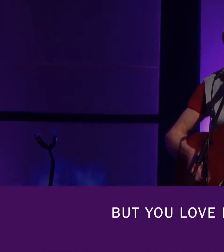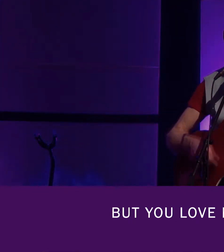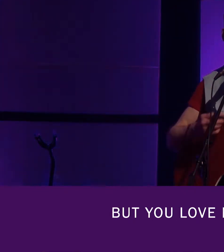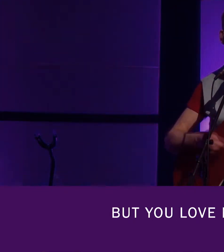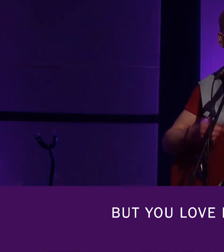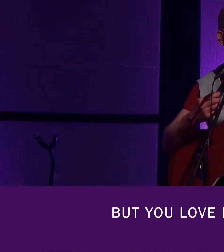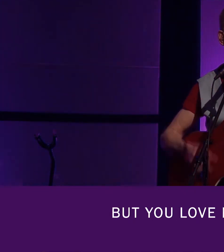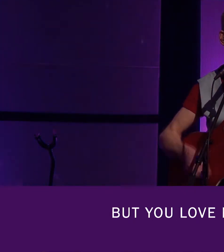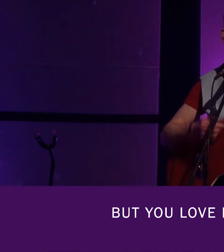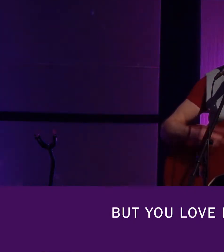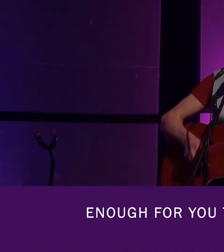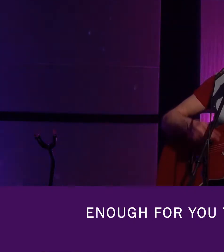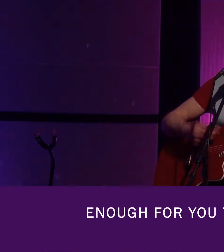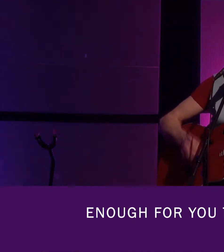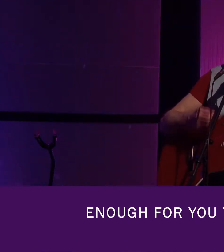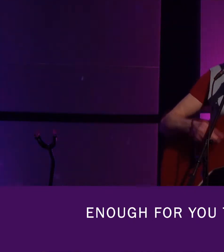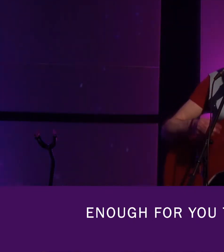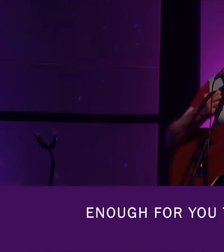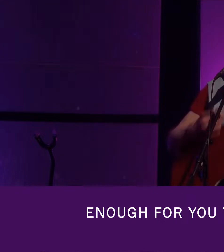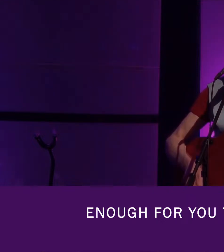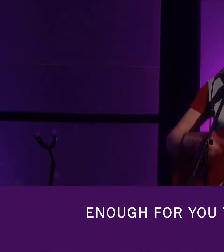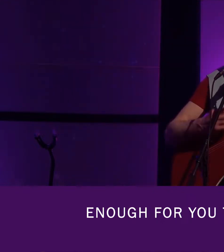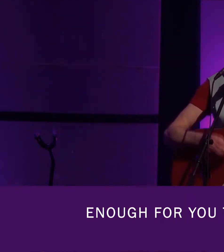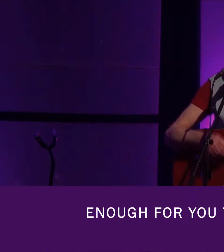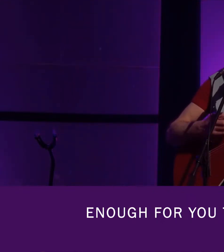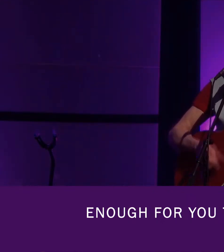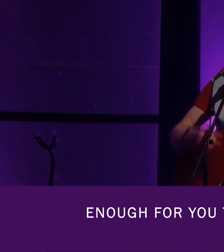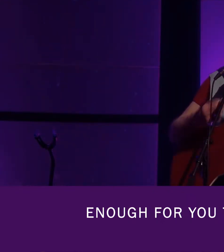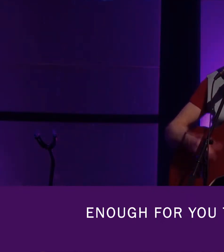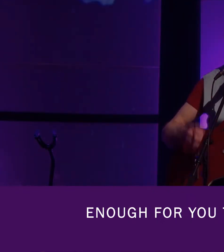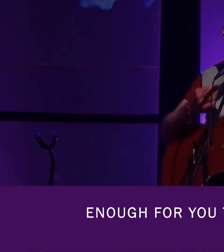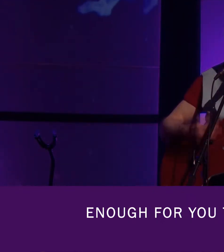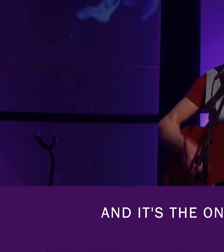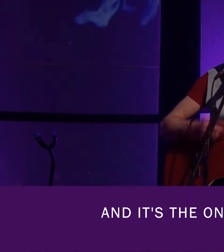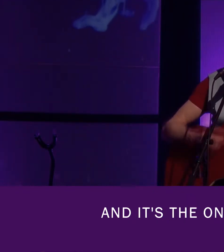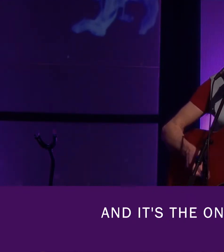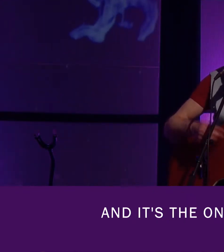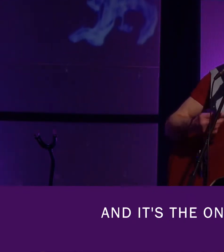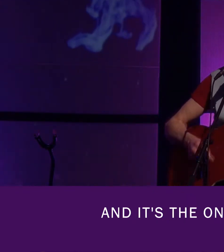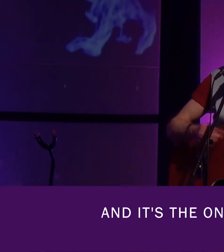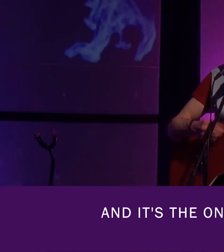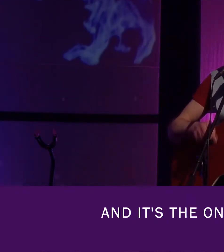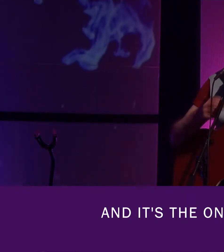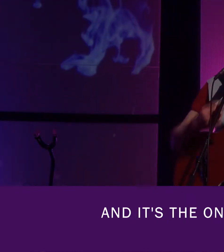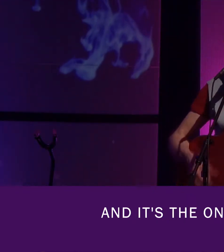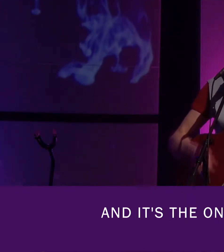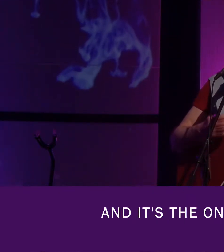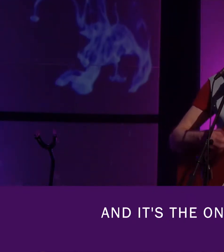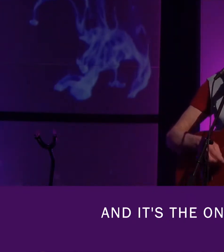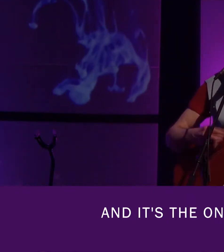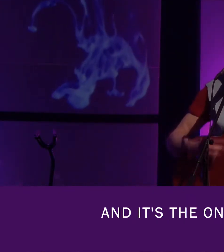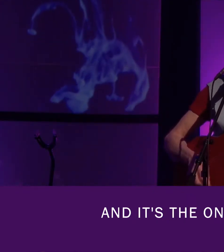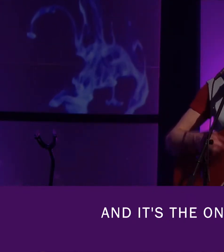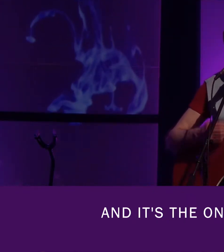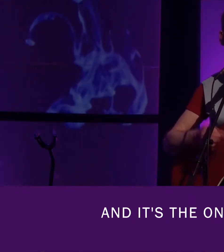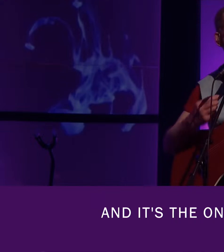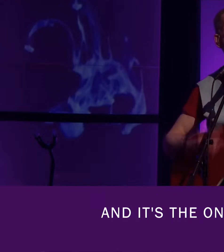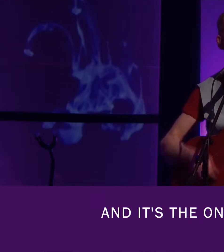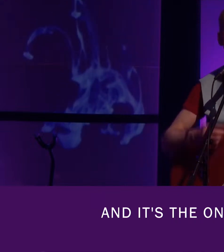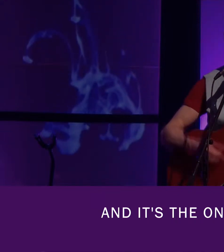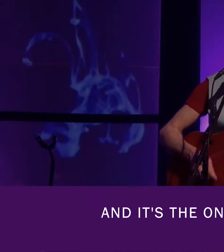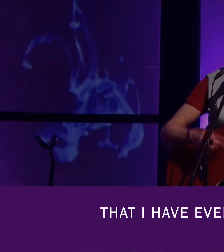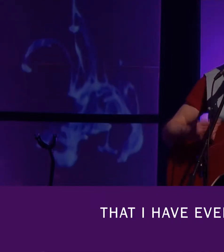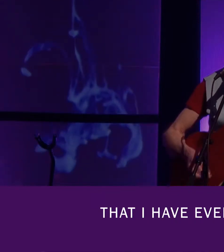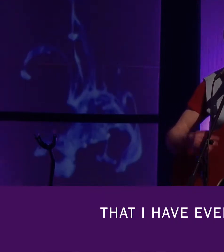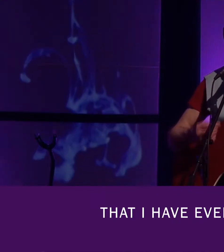I am enough for you to not look back. And it's the only kind of love that